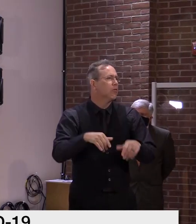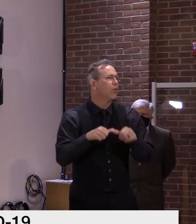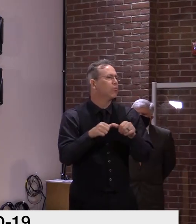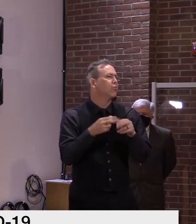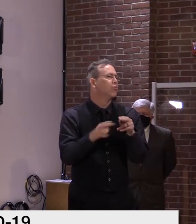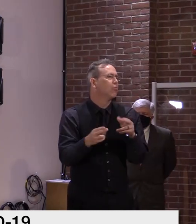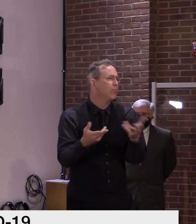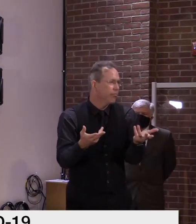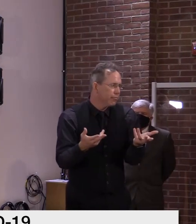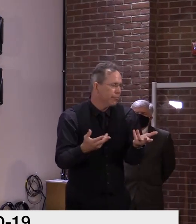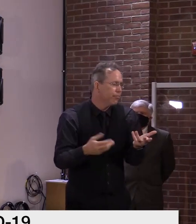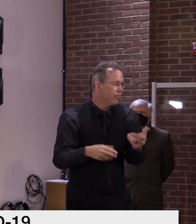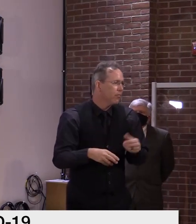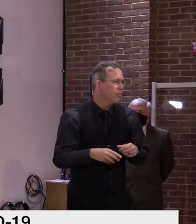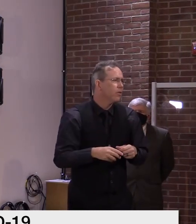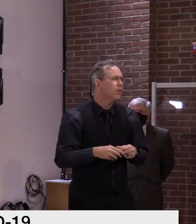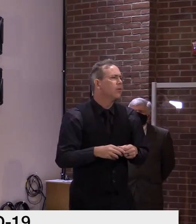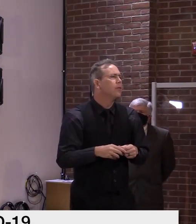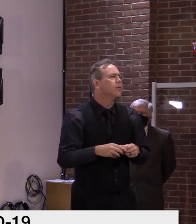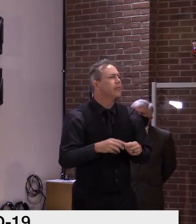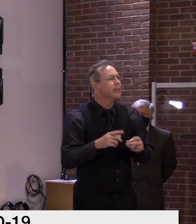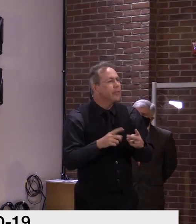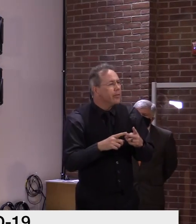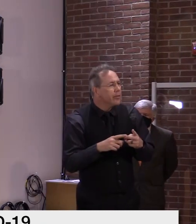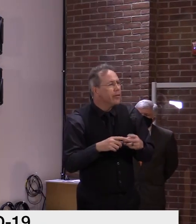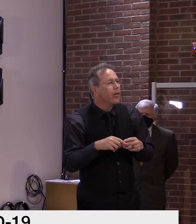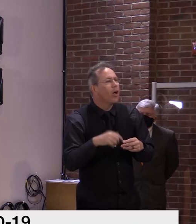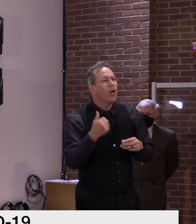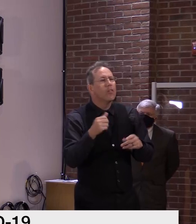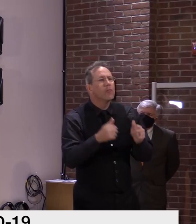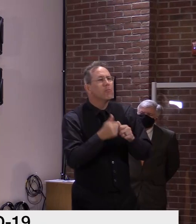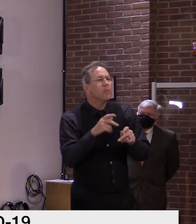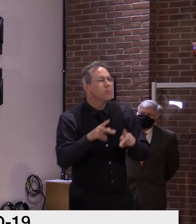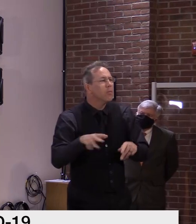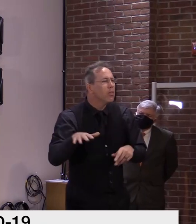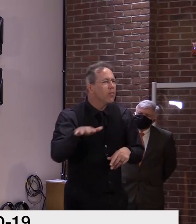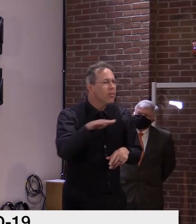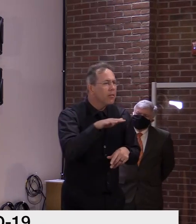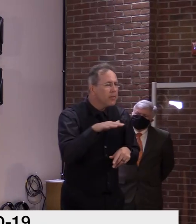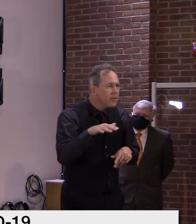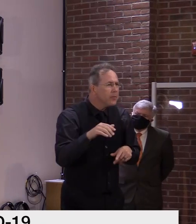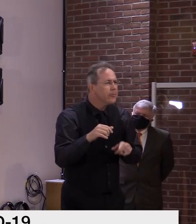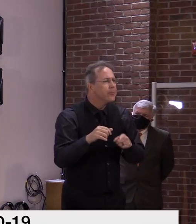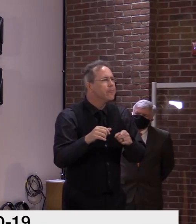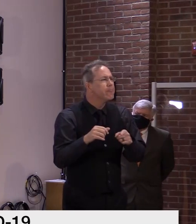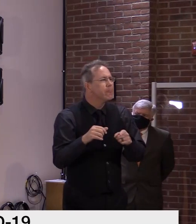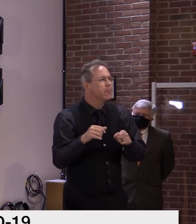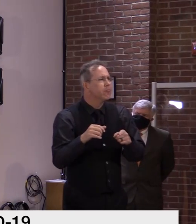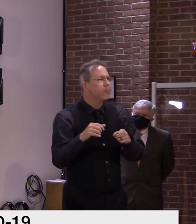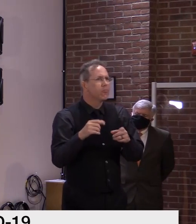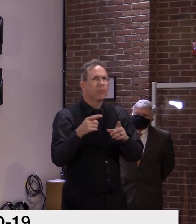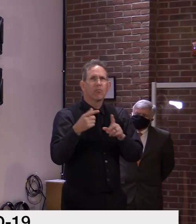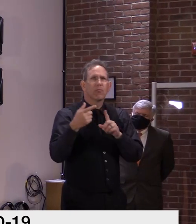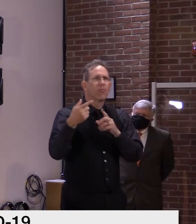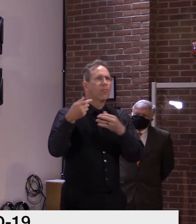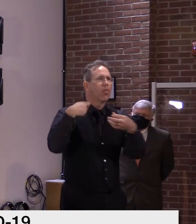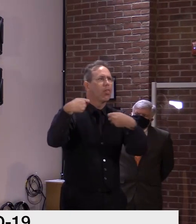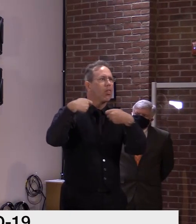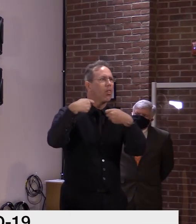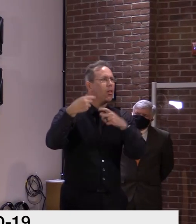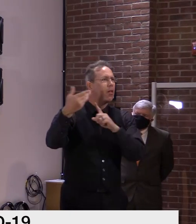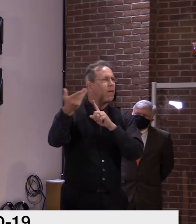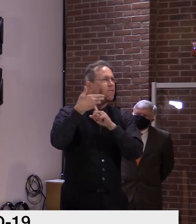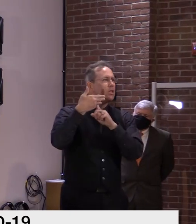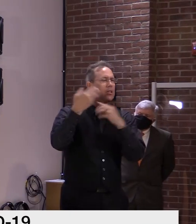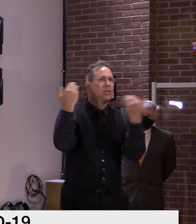worked wonderfully for the majority of Vermonters, it was pointed out to us that in the BIPOC community, there